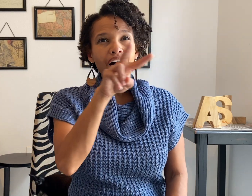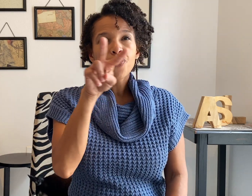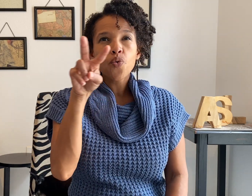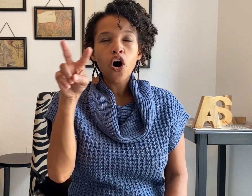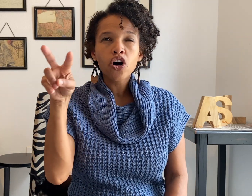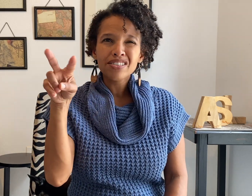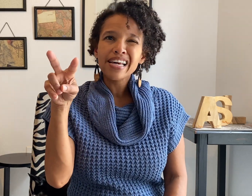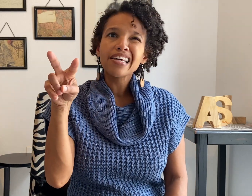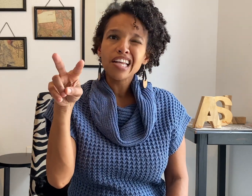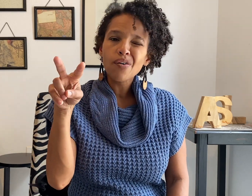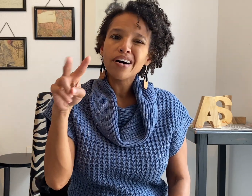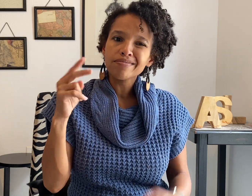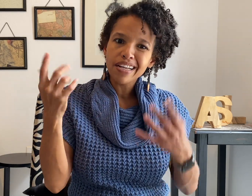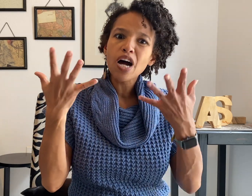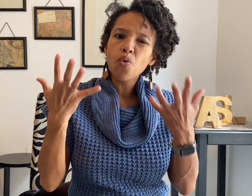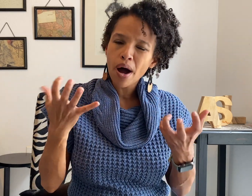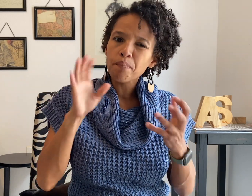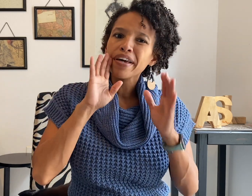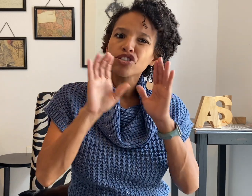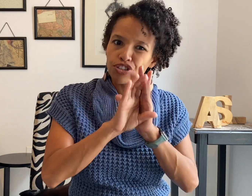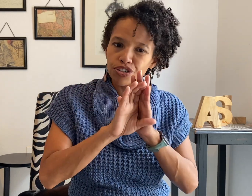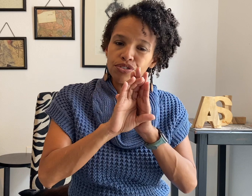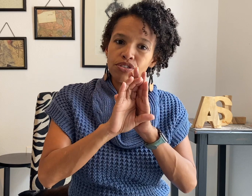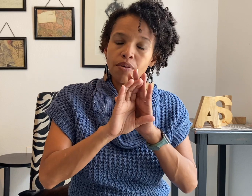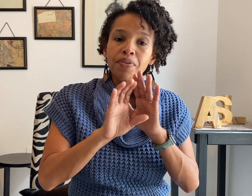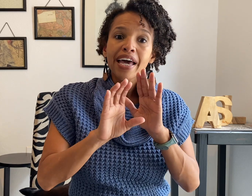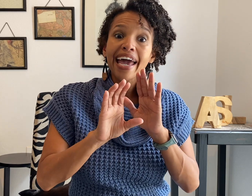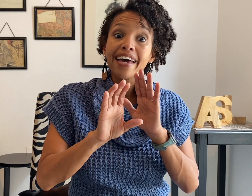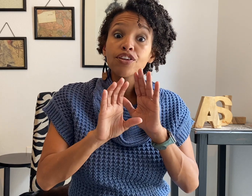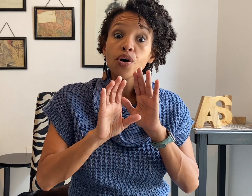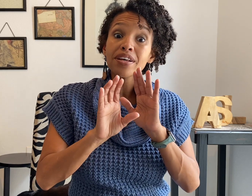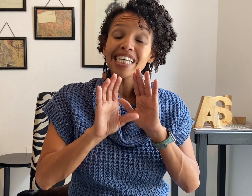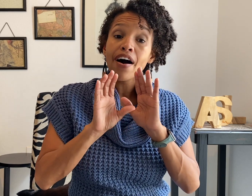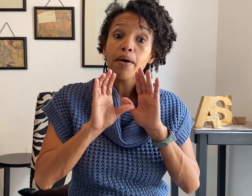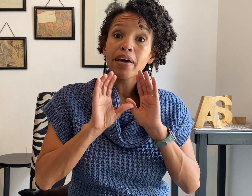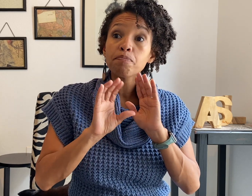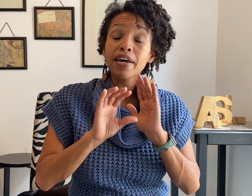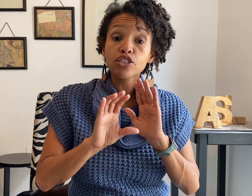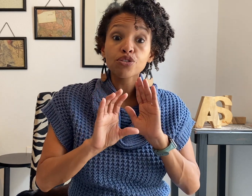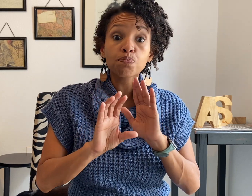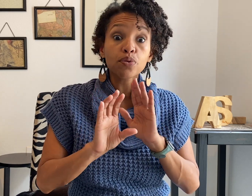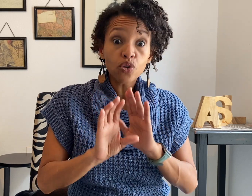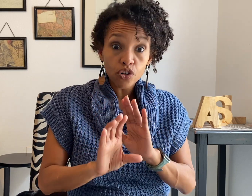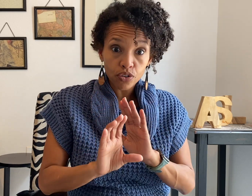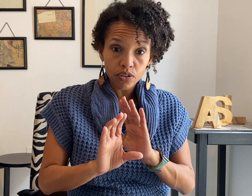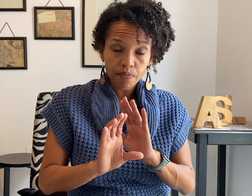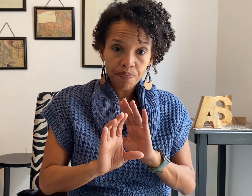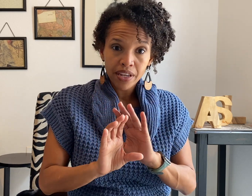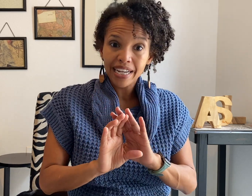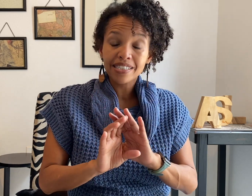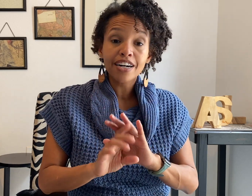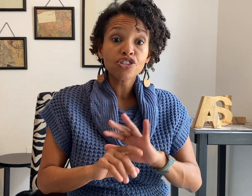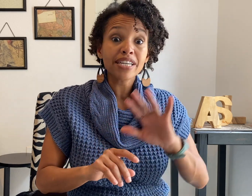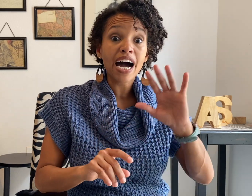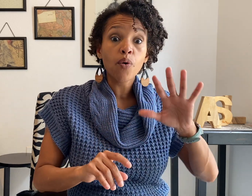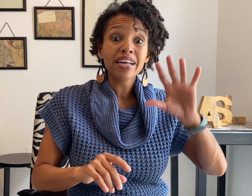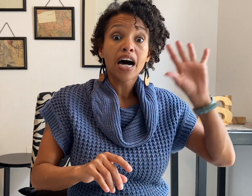the wall saying, you know what, I want pictures. And notice how I made pictures plural. It's not just I wanted